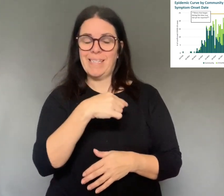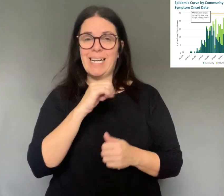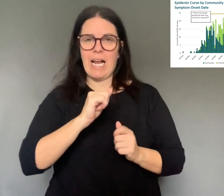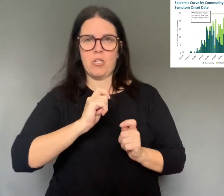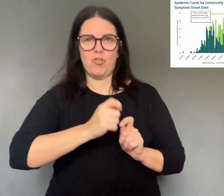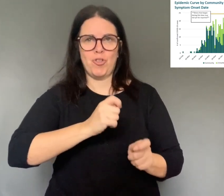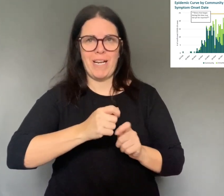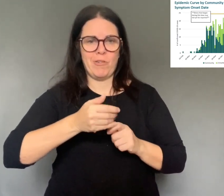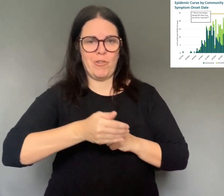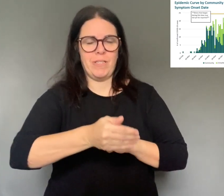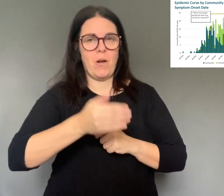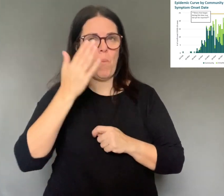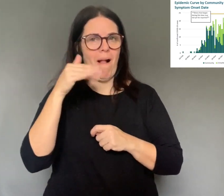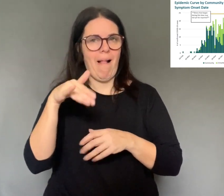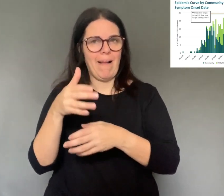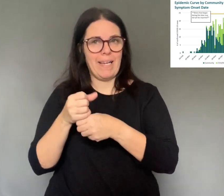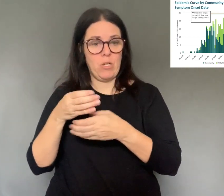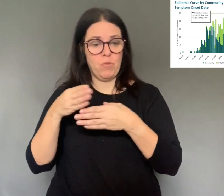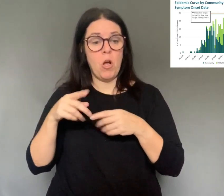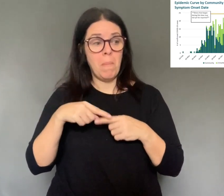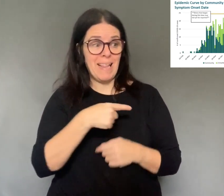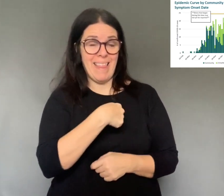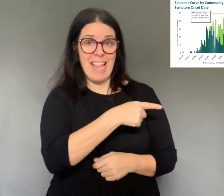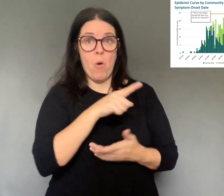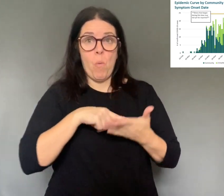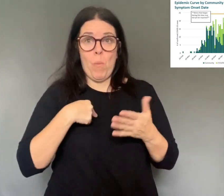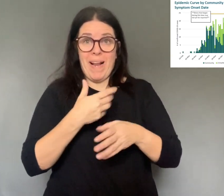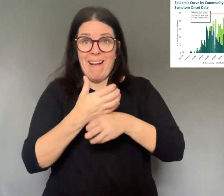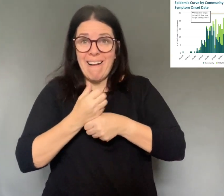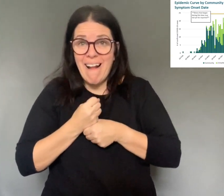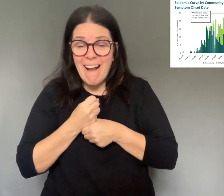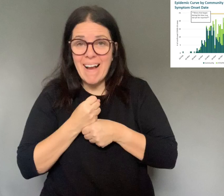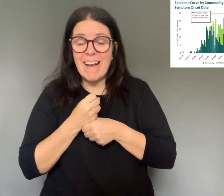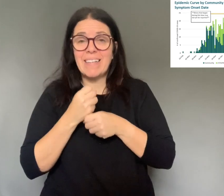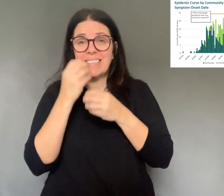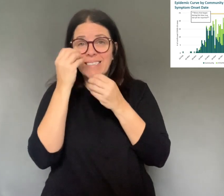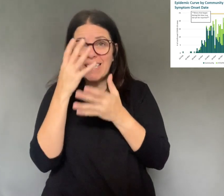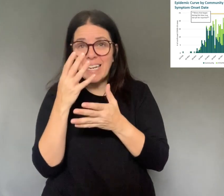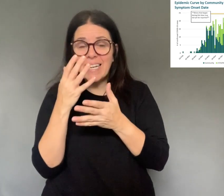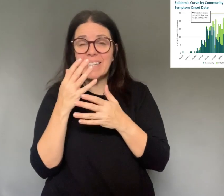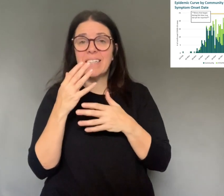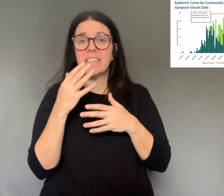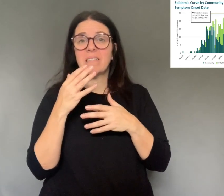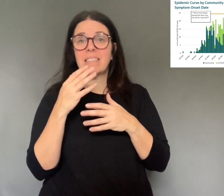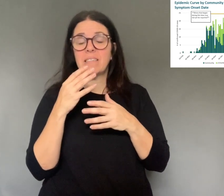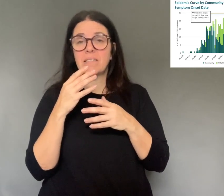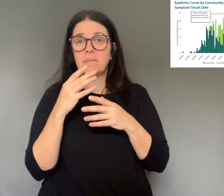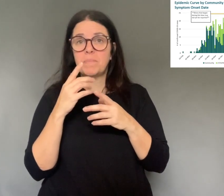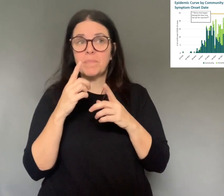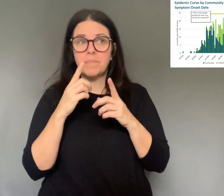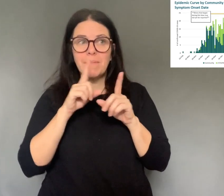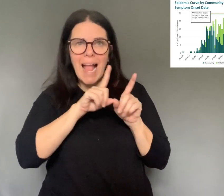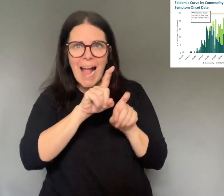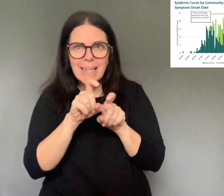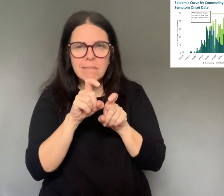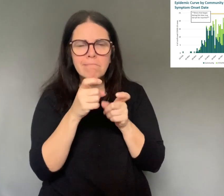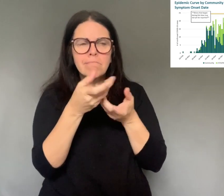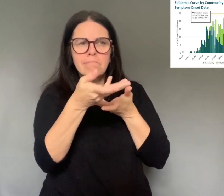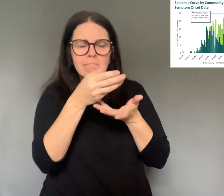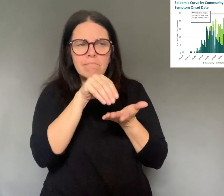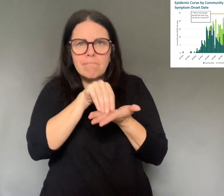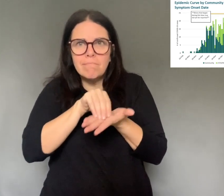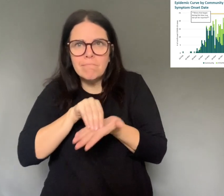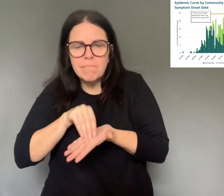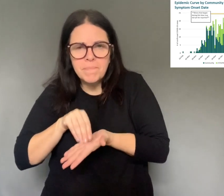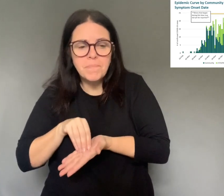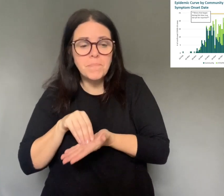and we have to use caution when we are interpreting those data, because that means there could be results that are delayed that we haven't